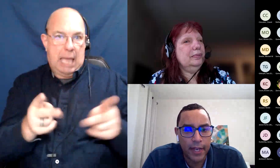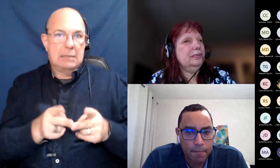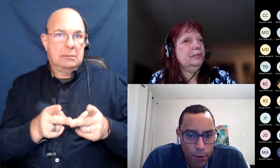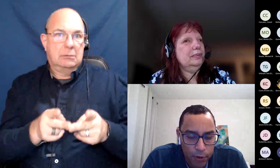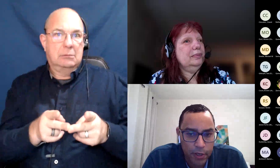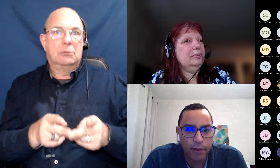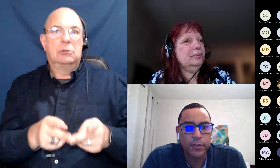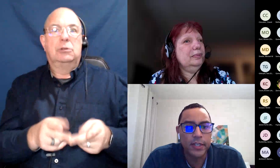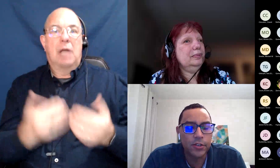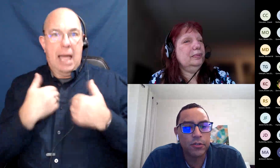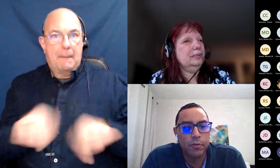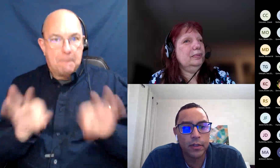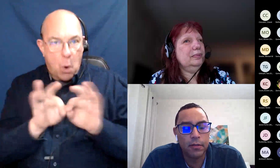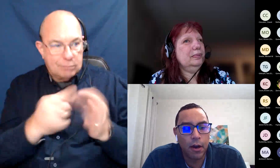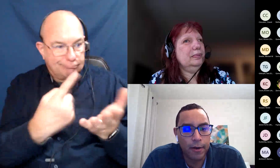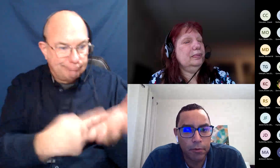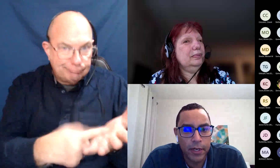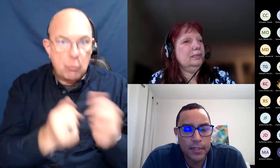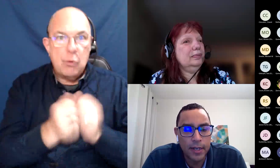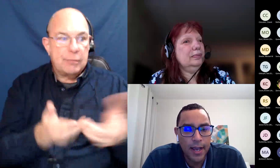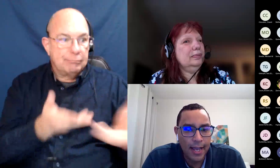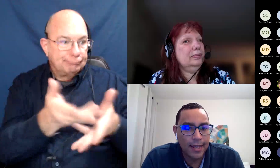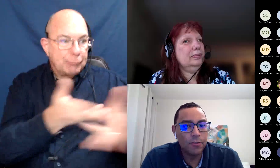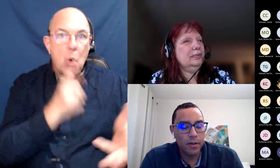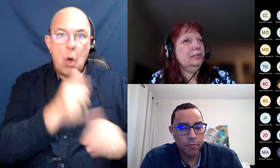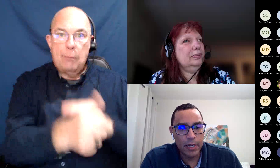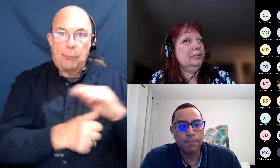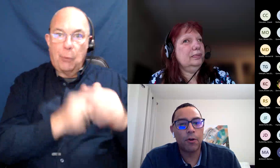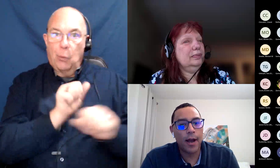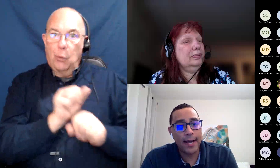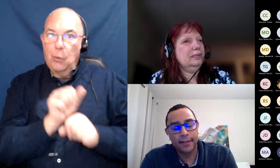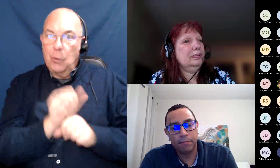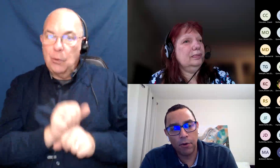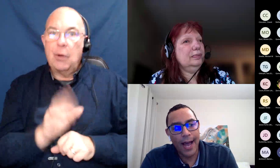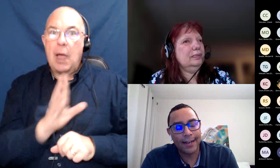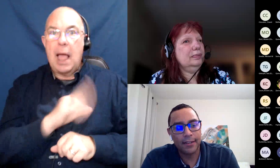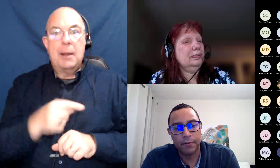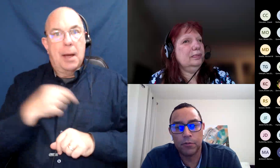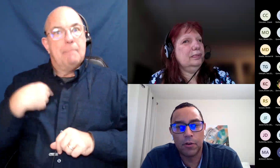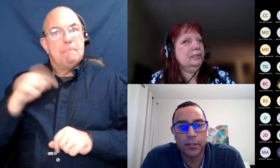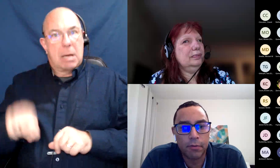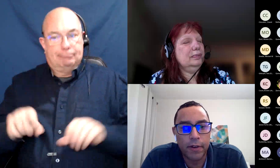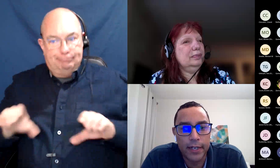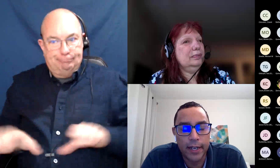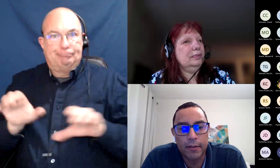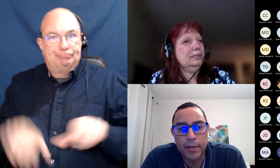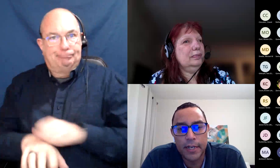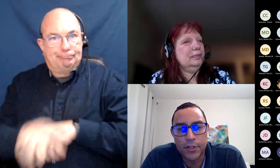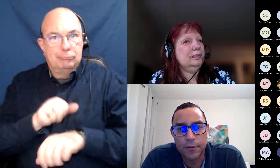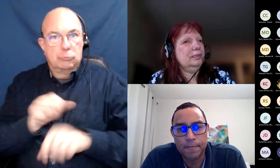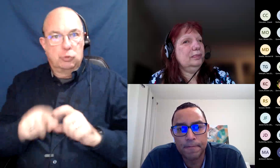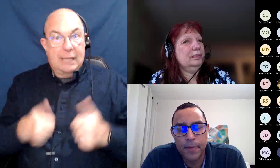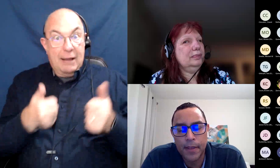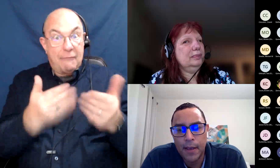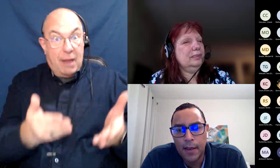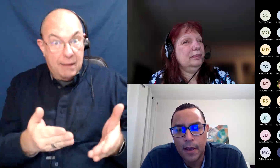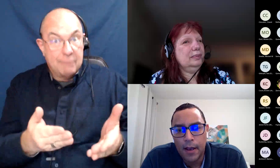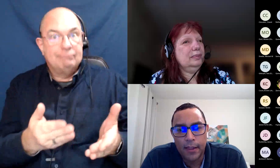to have that important conversations with our employees, and then to be really proactive towards providing